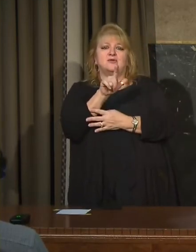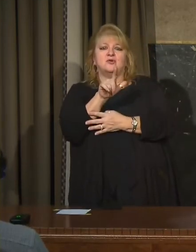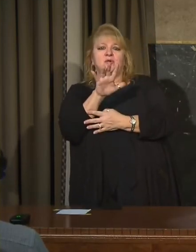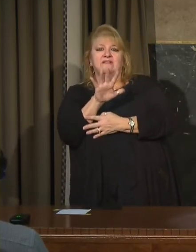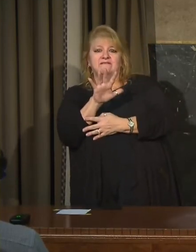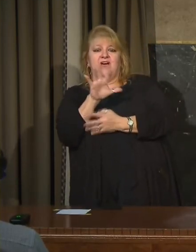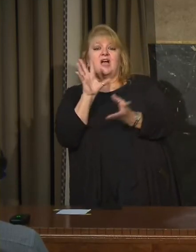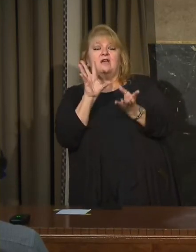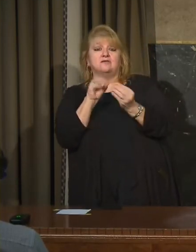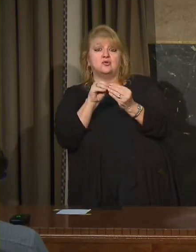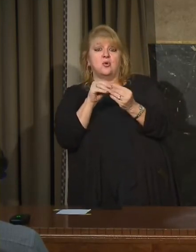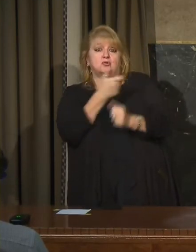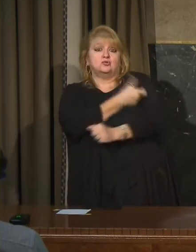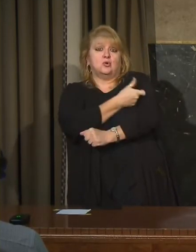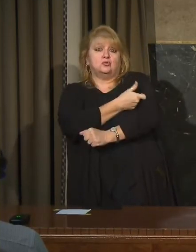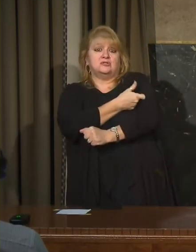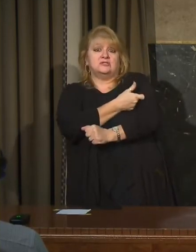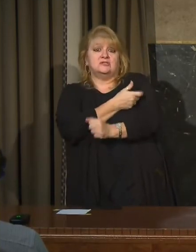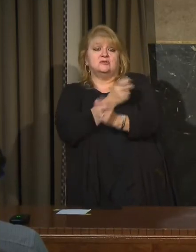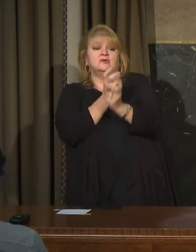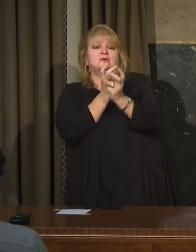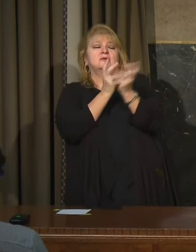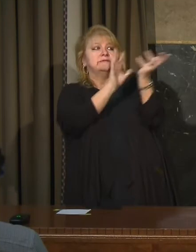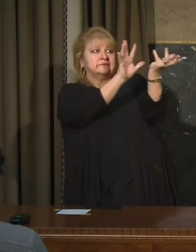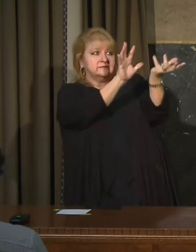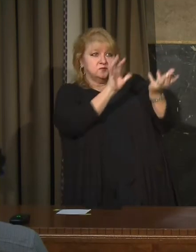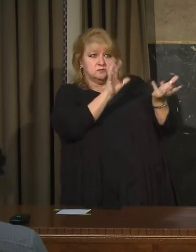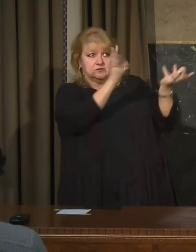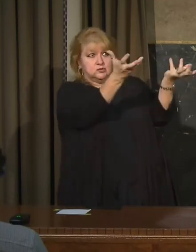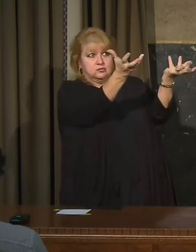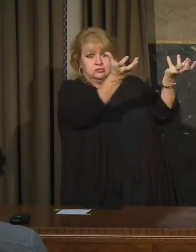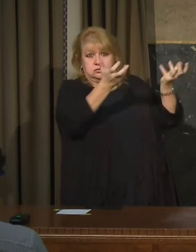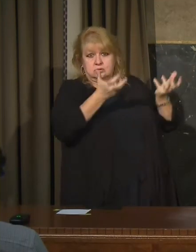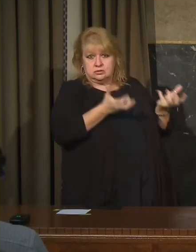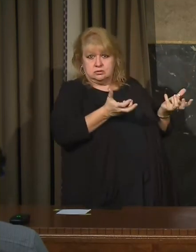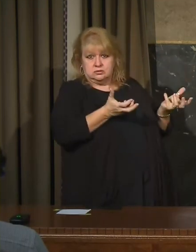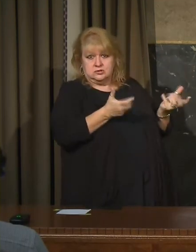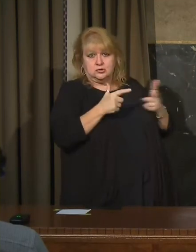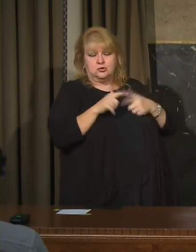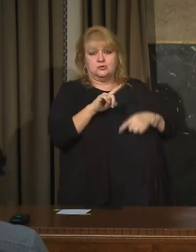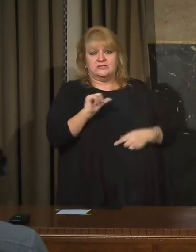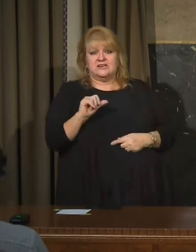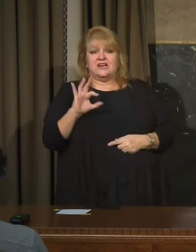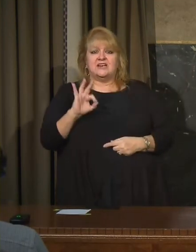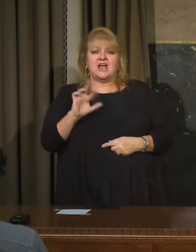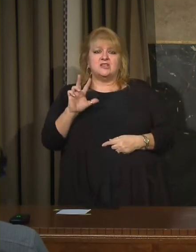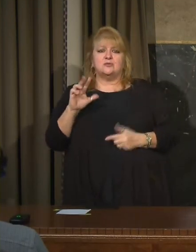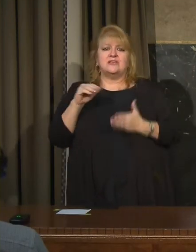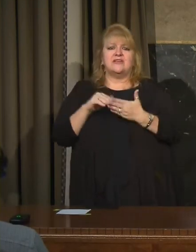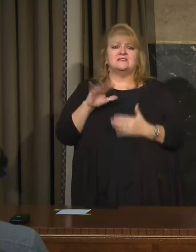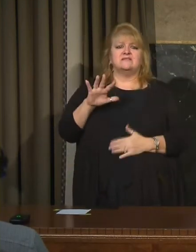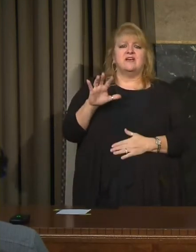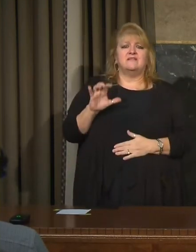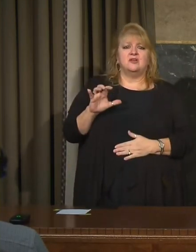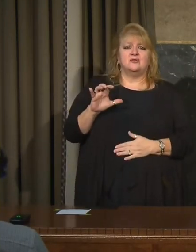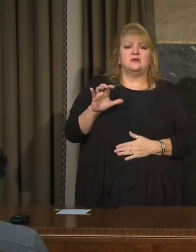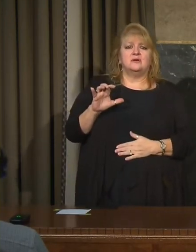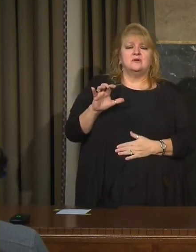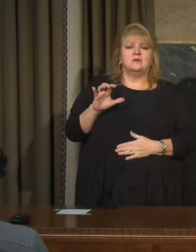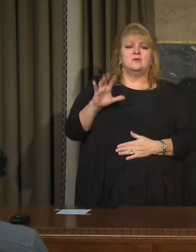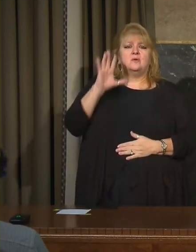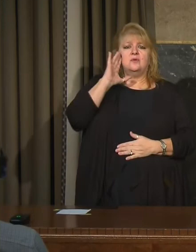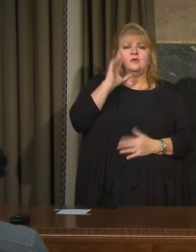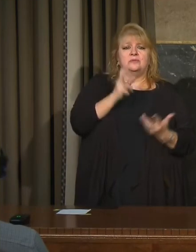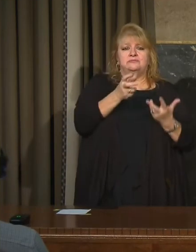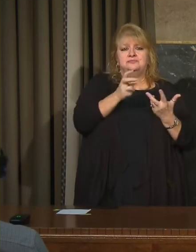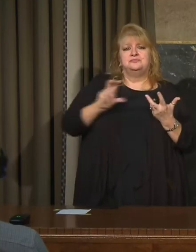293,525 total doses allocated on a broad sense to Louisiana, of which 93,500 would have been diverted towards